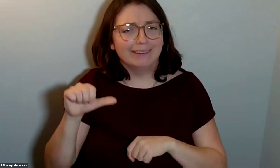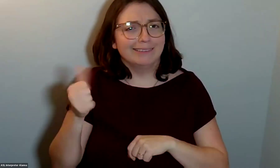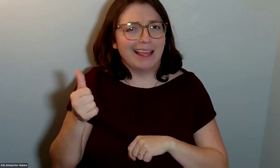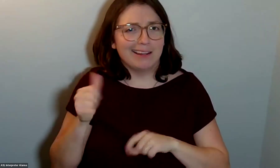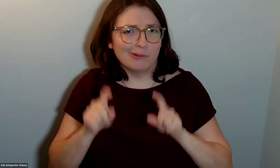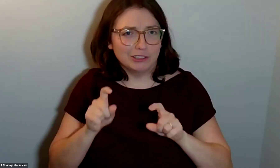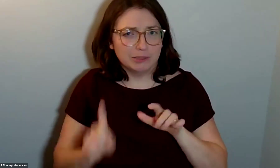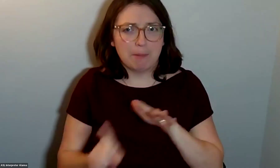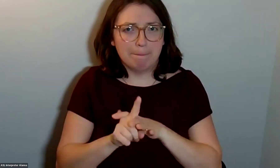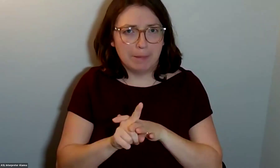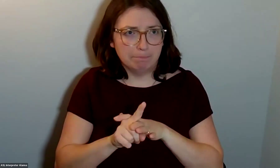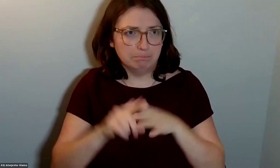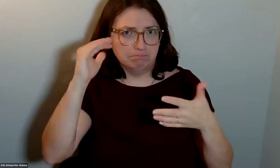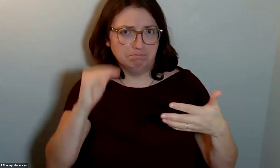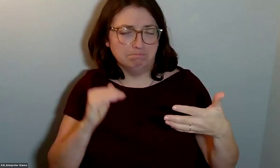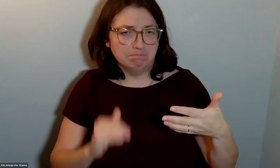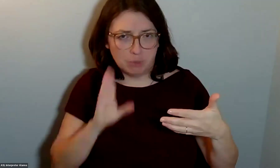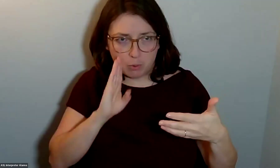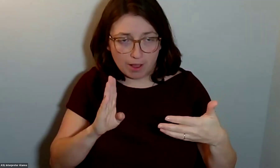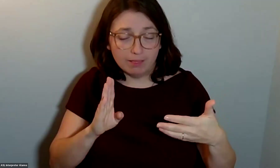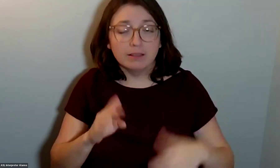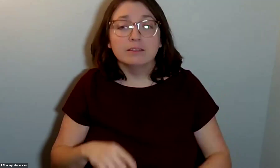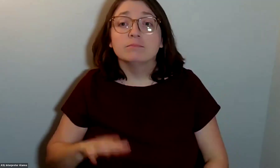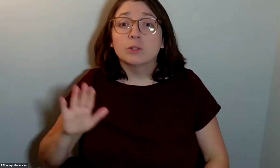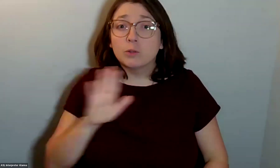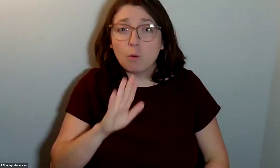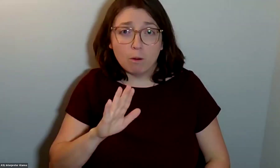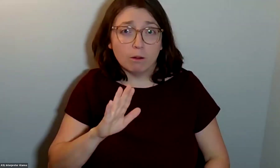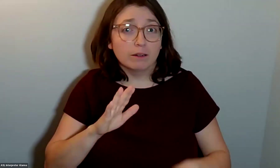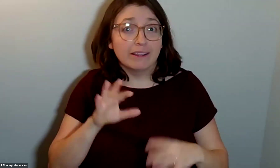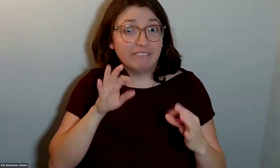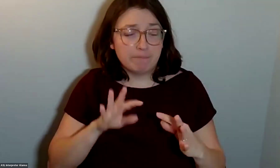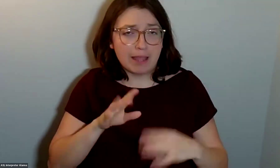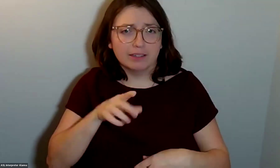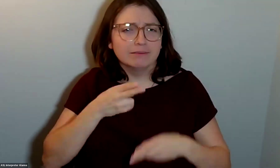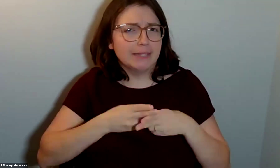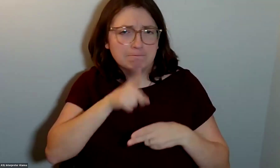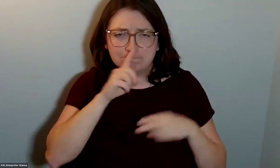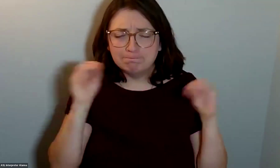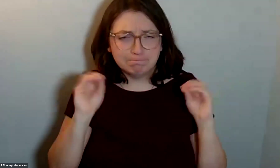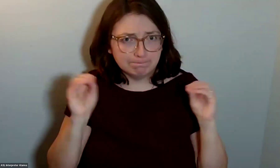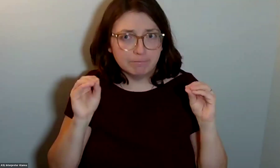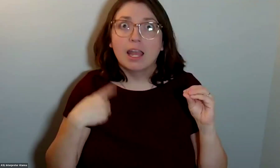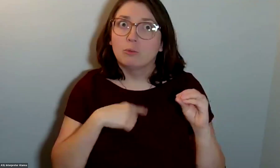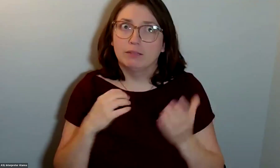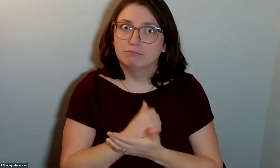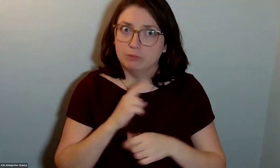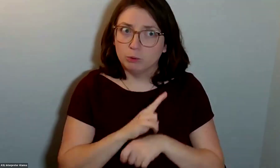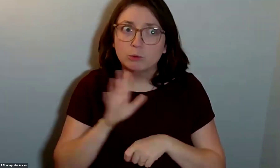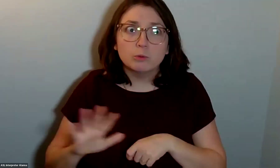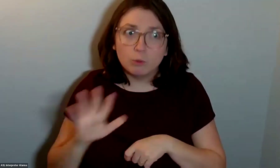your browser. And we do utilize your anonymous feedback when planning our future program offerings. I promise I